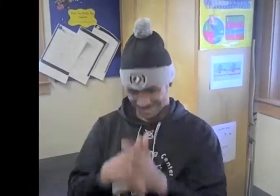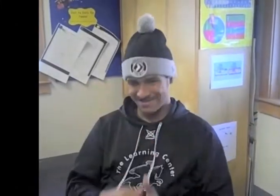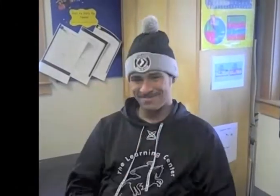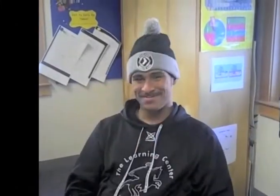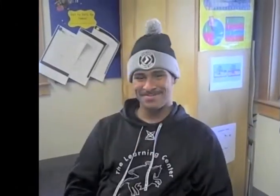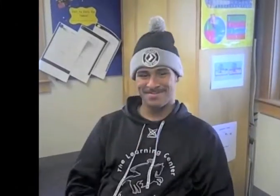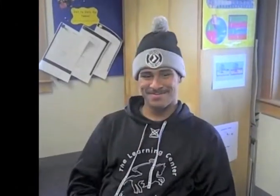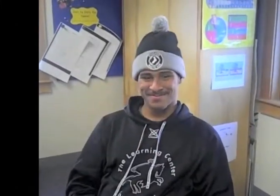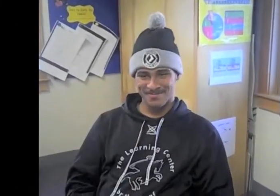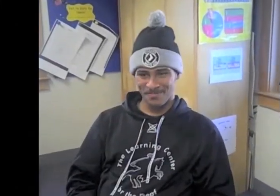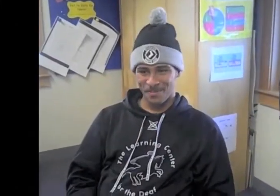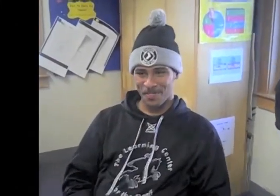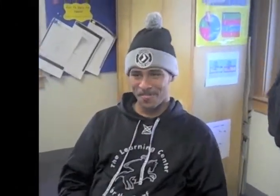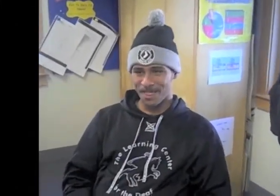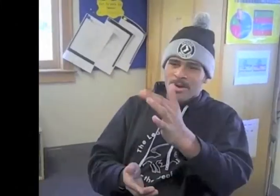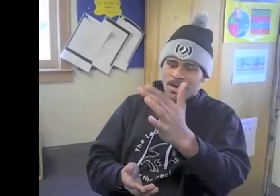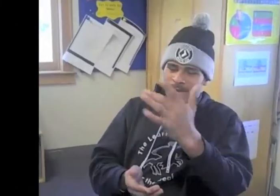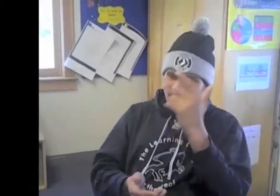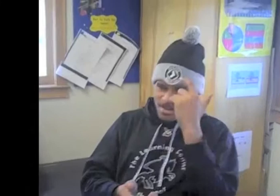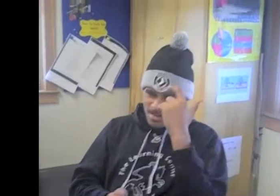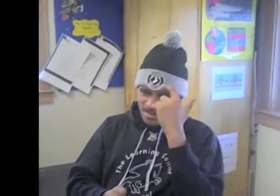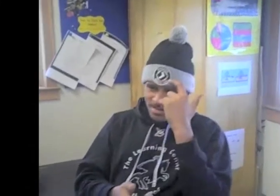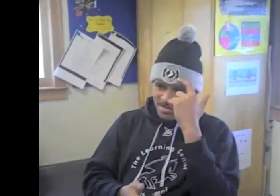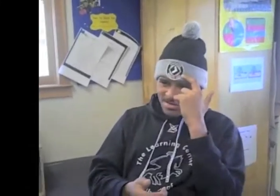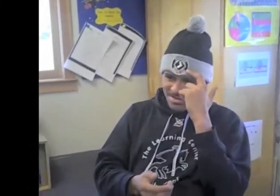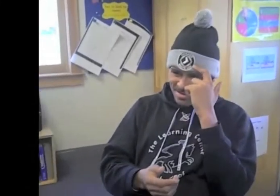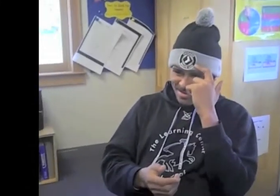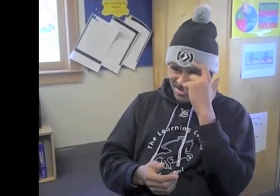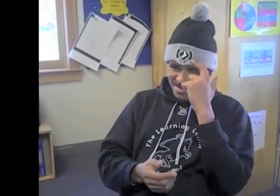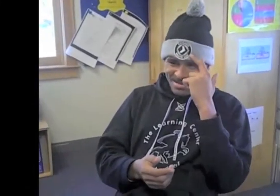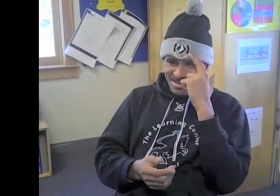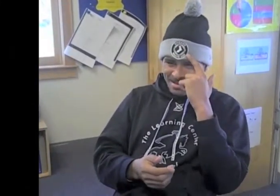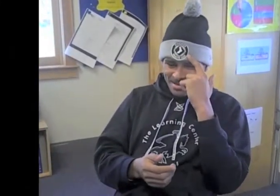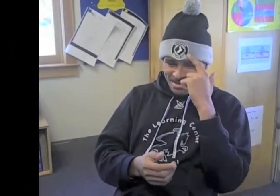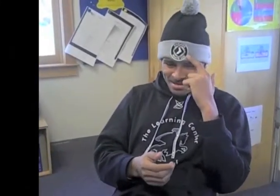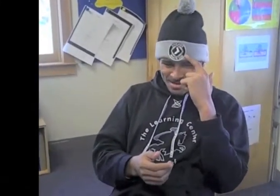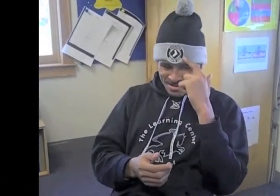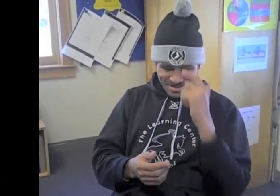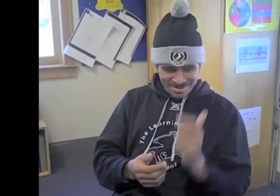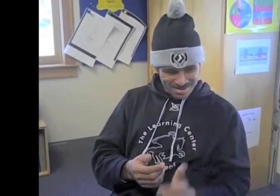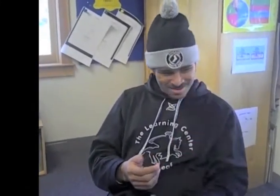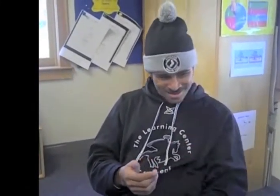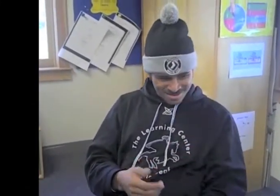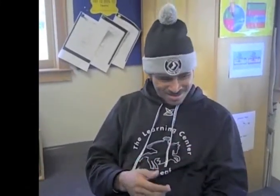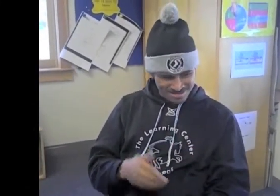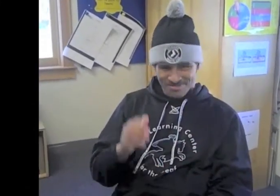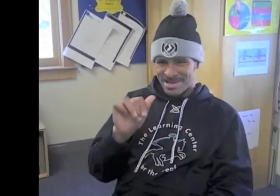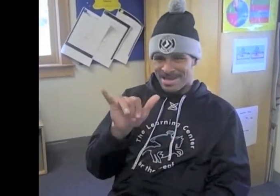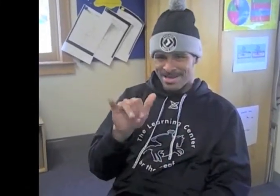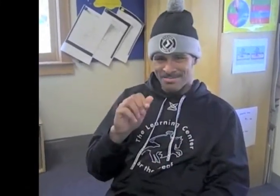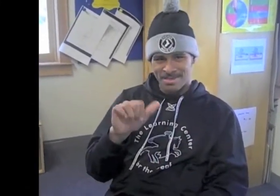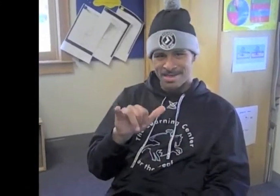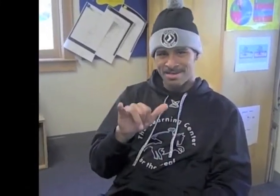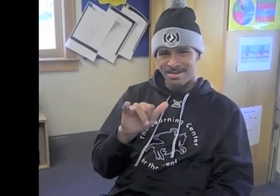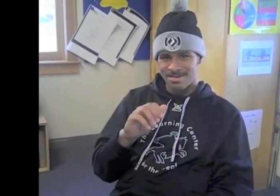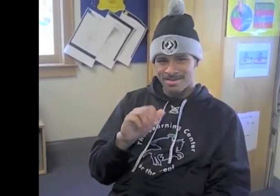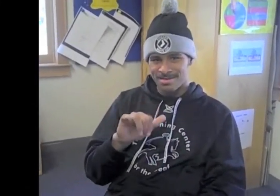Oh, man. I know this. I think...it's May.